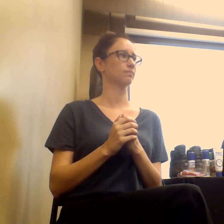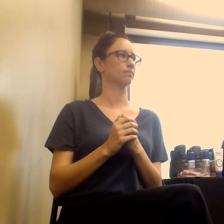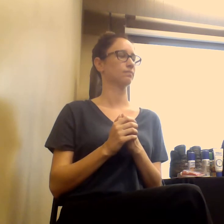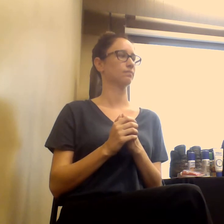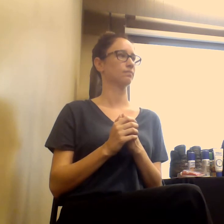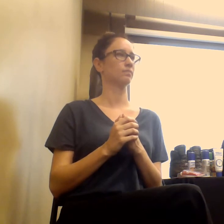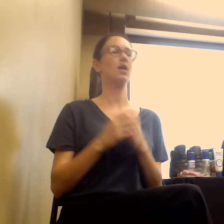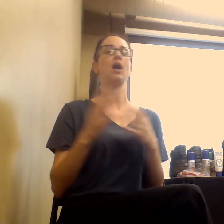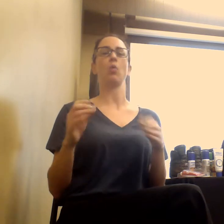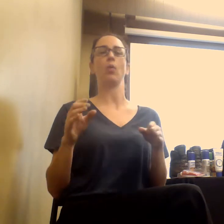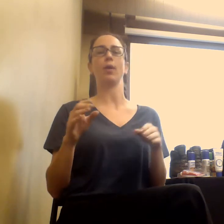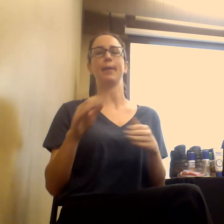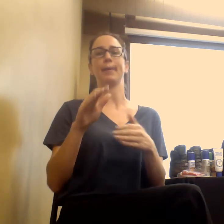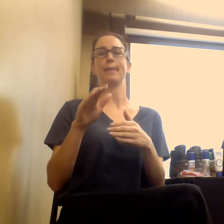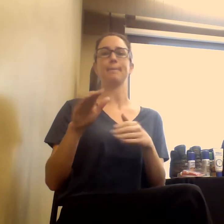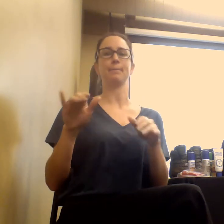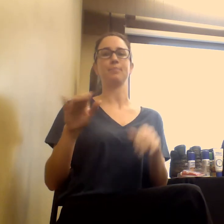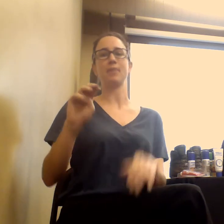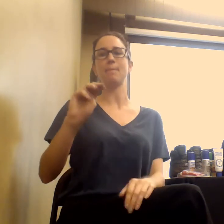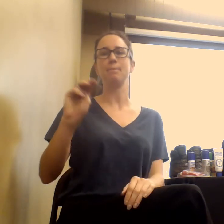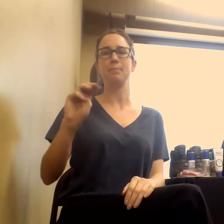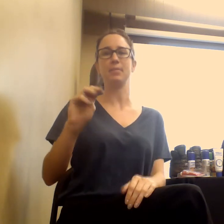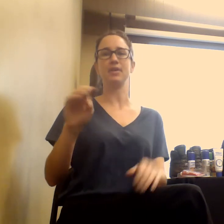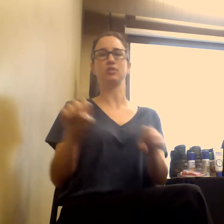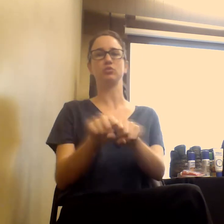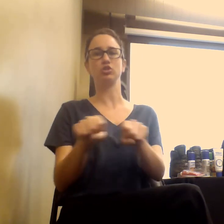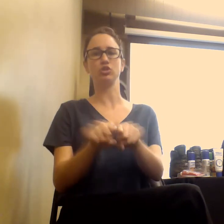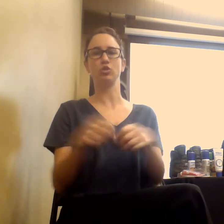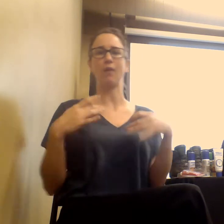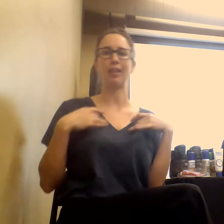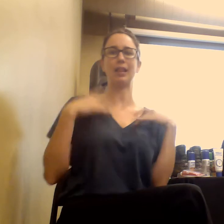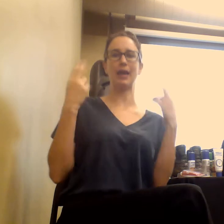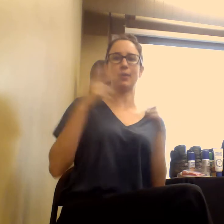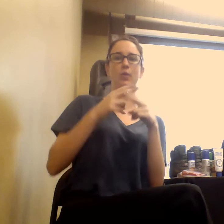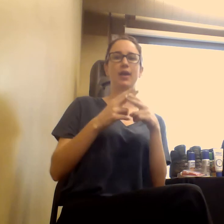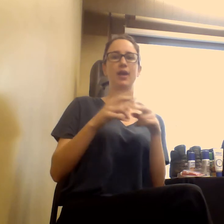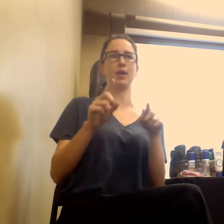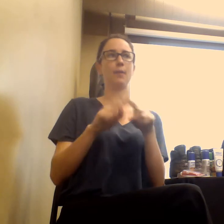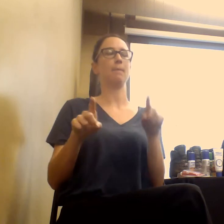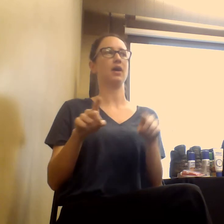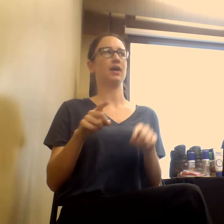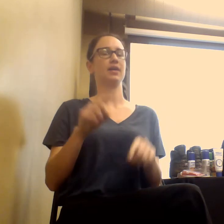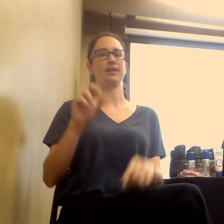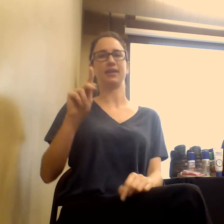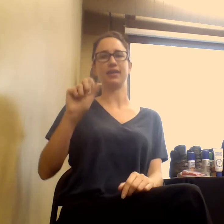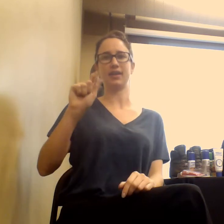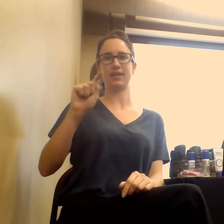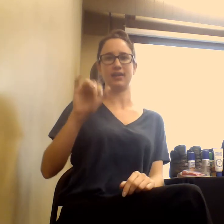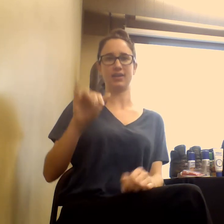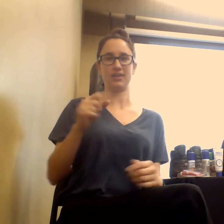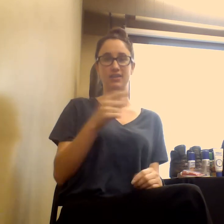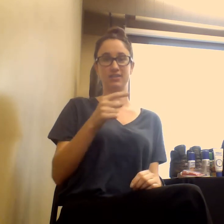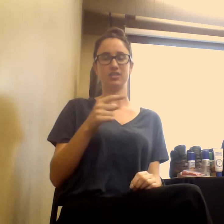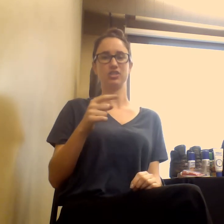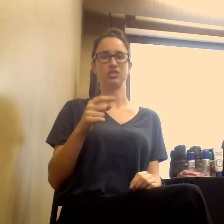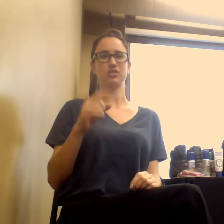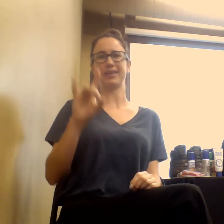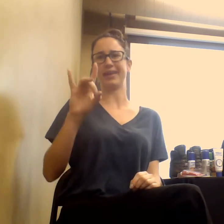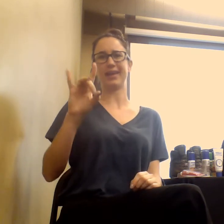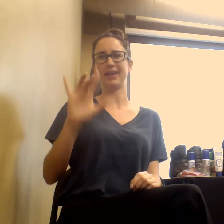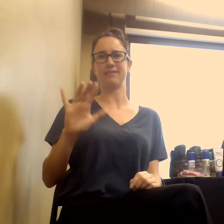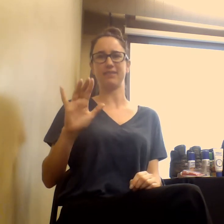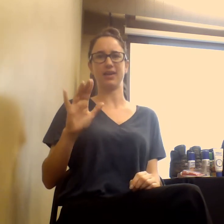want it lightweight. She's also 98 pounds, and her entire backpack probably weighs 20 pounds because she just wears